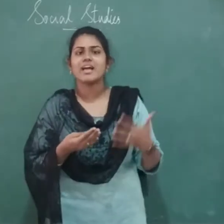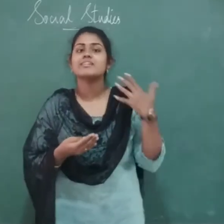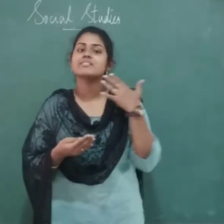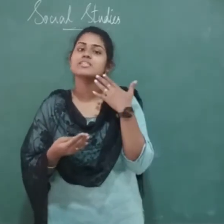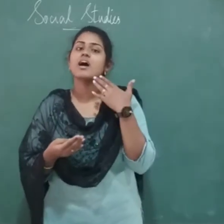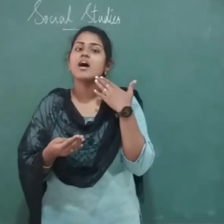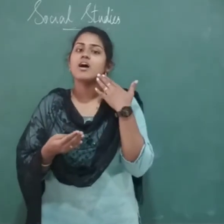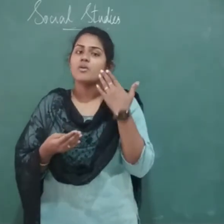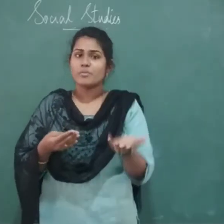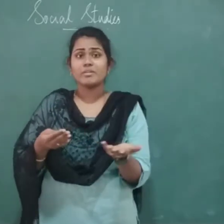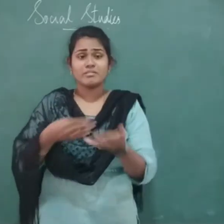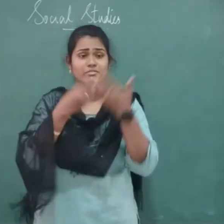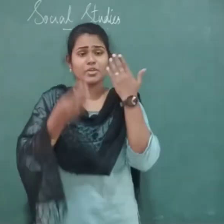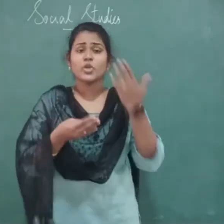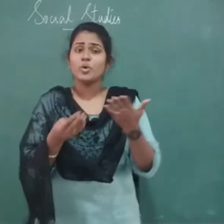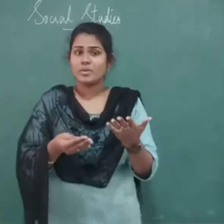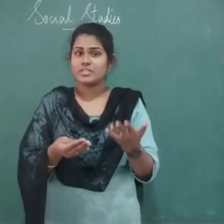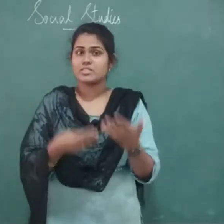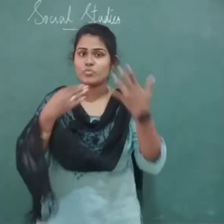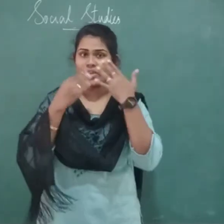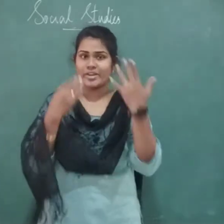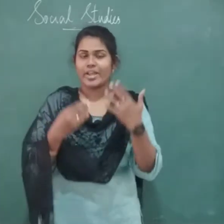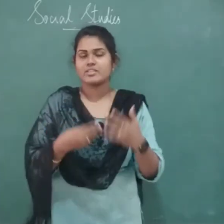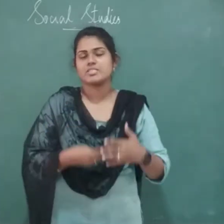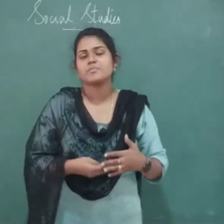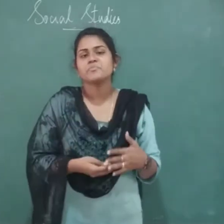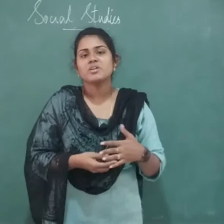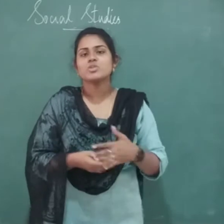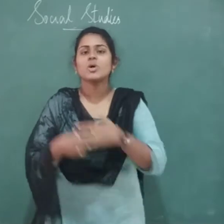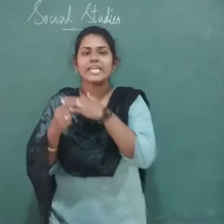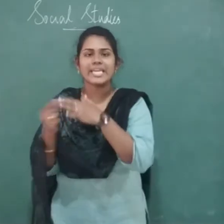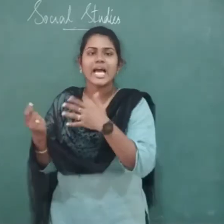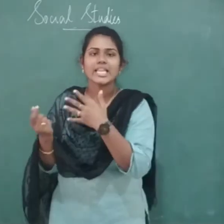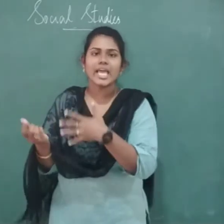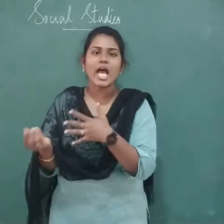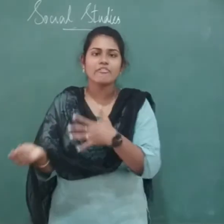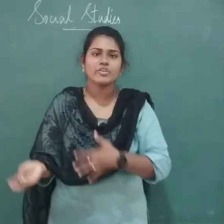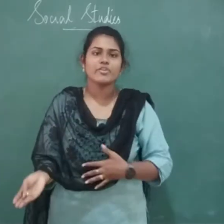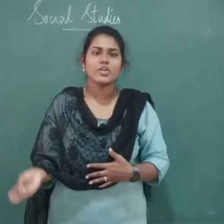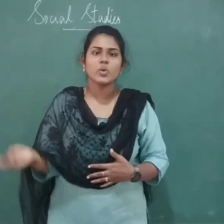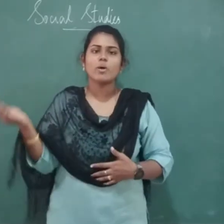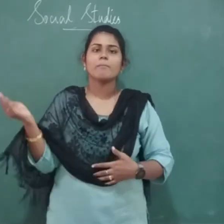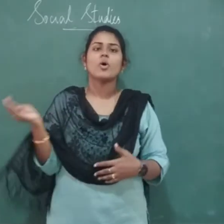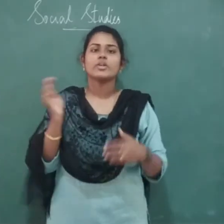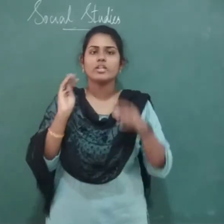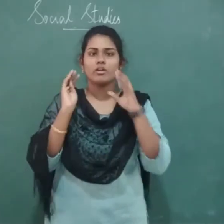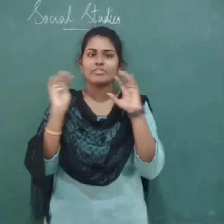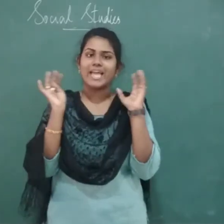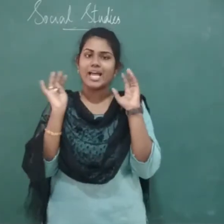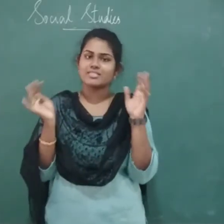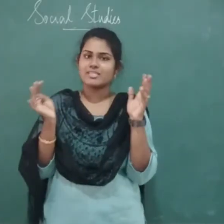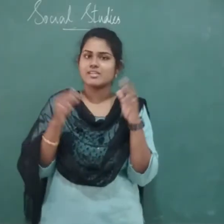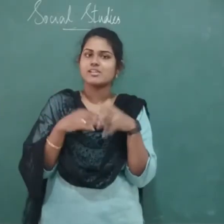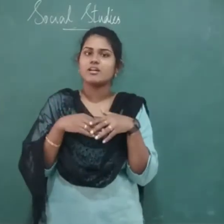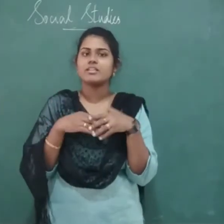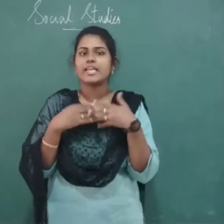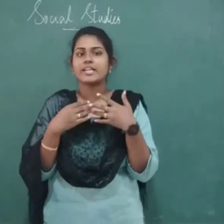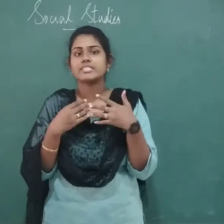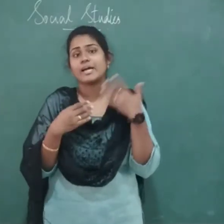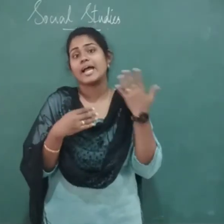and humans figurines. So here they have given a model of a dancing girl that